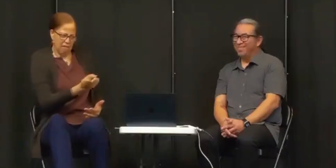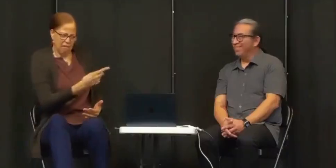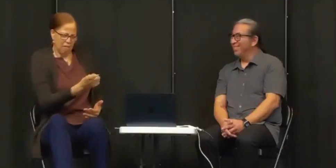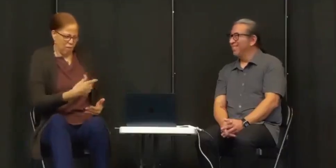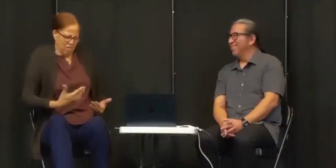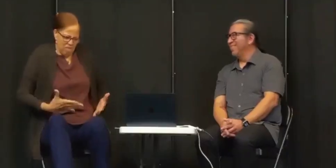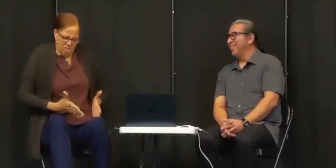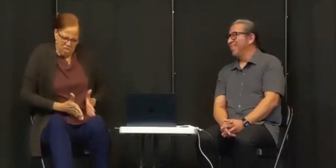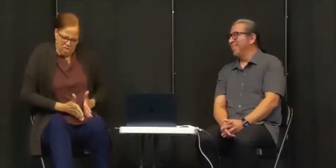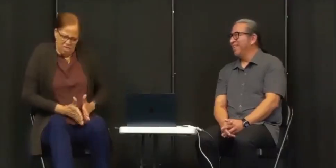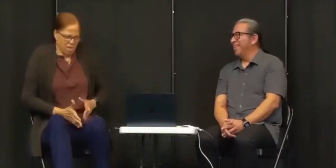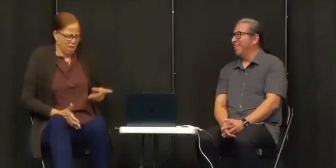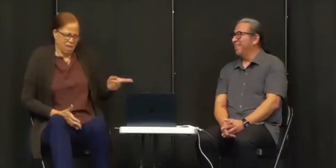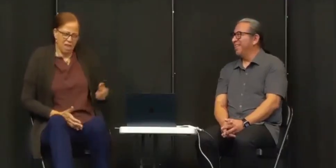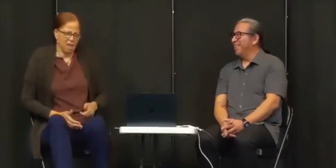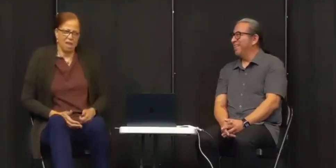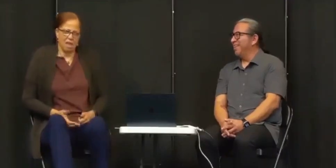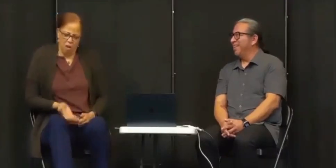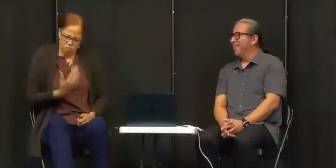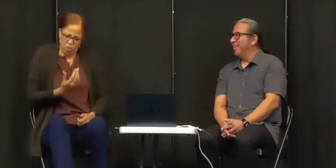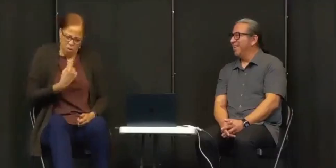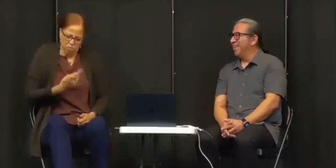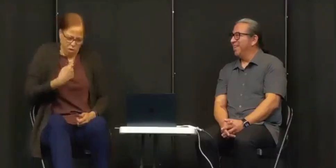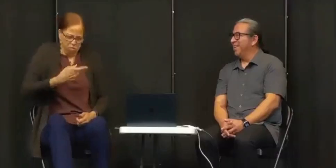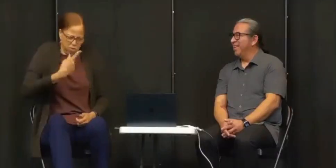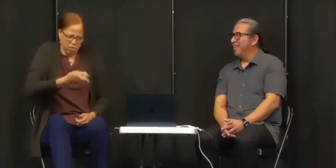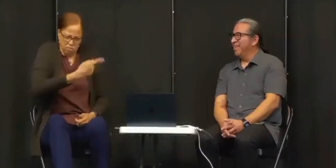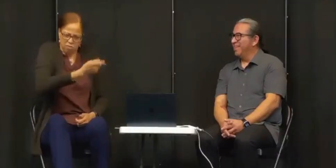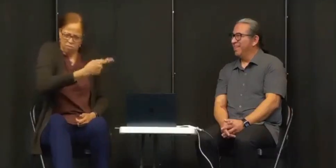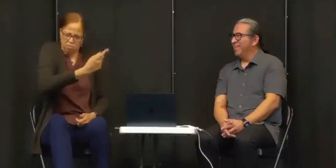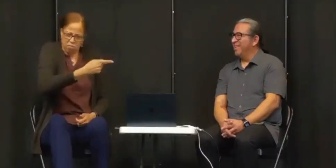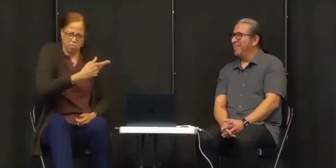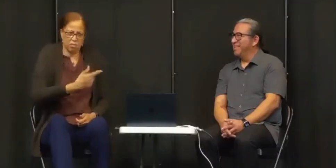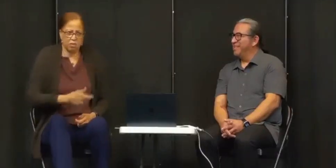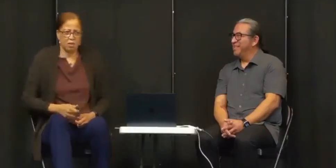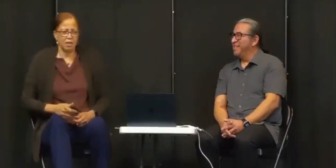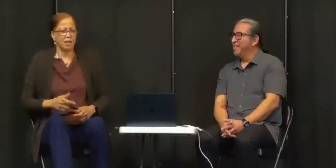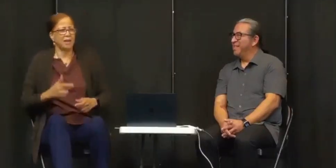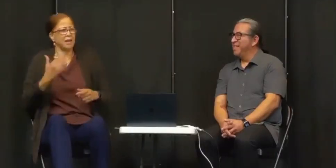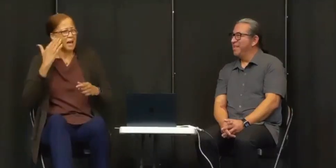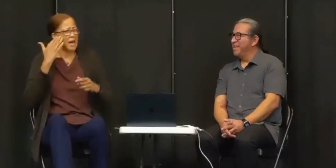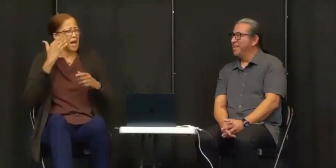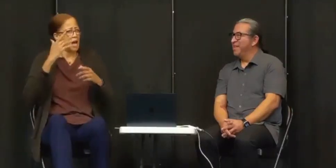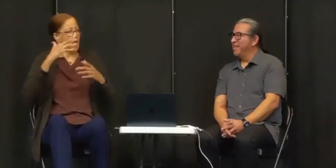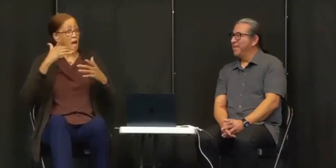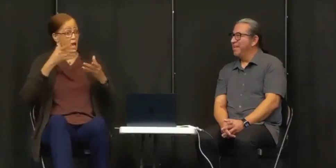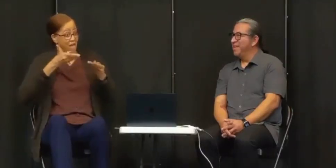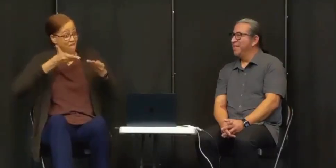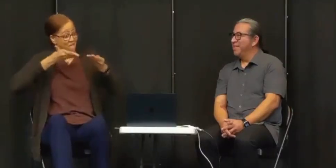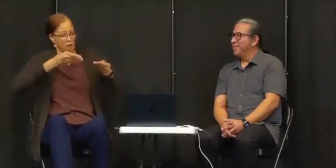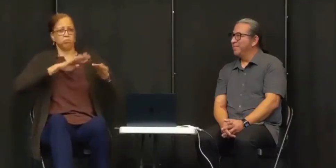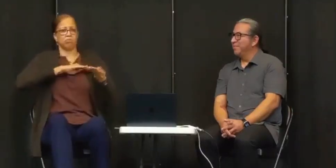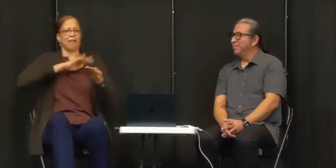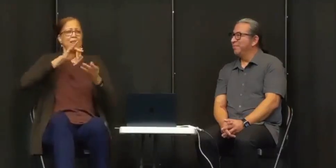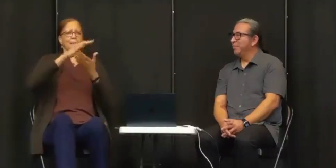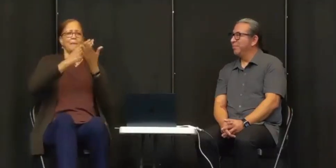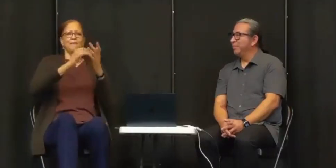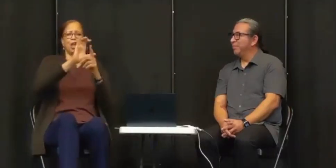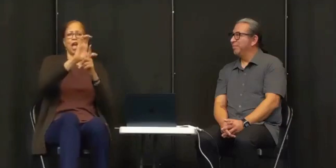need to eat. Girl, you need to eat. Come on, you're too skinny. Right? Until she has her plate. But just